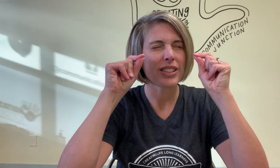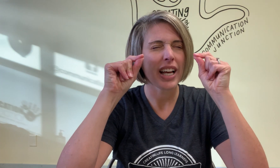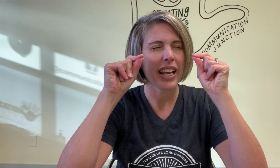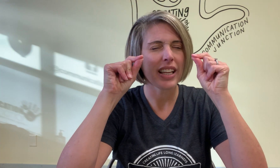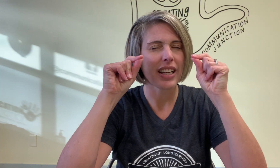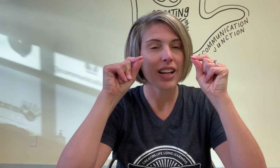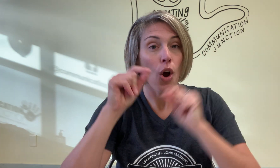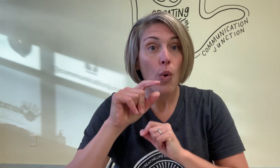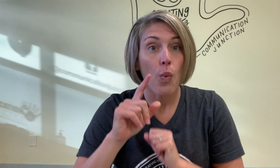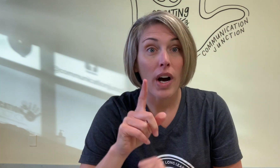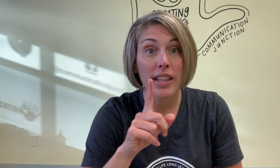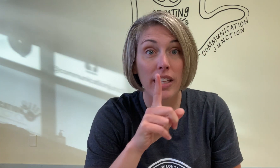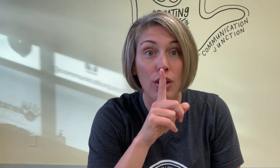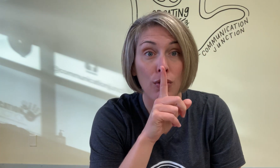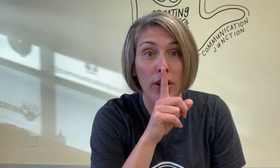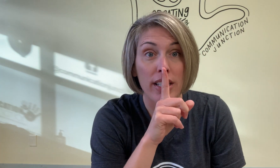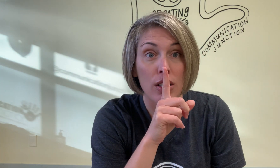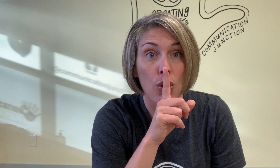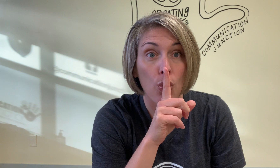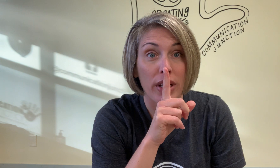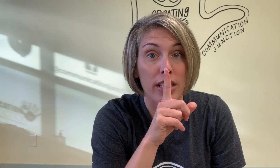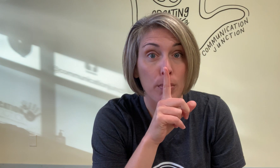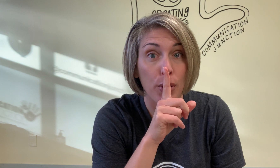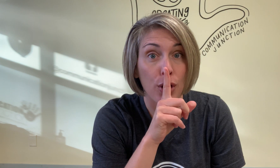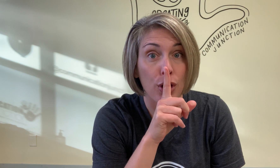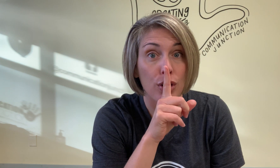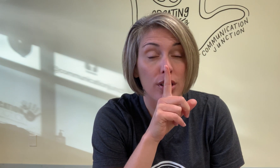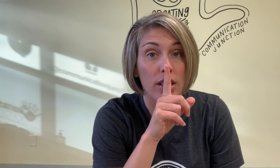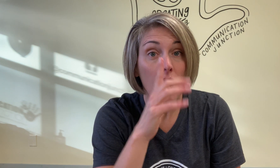tight. One little voice whispers,